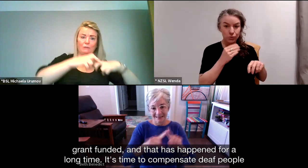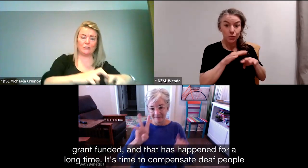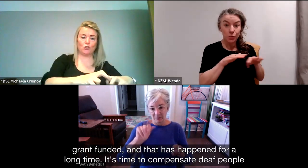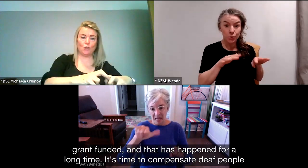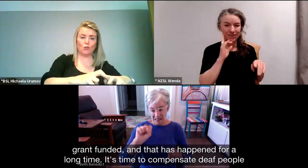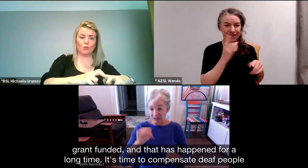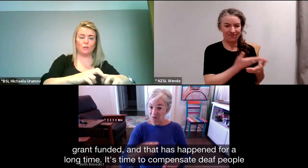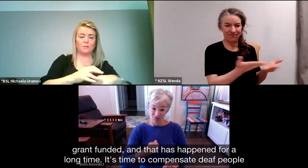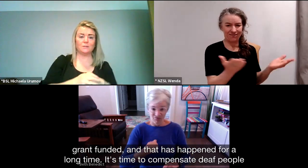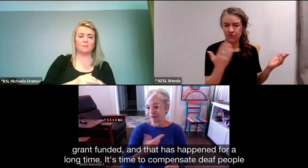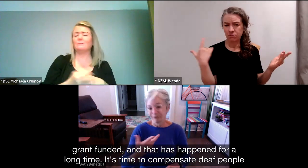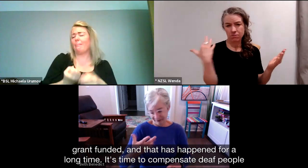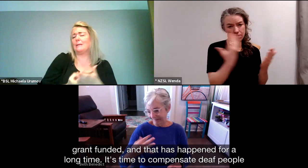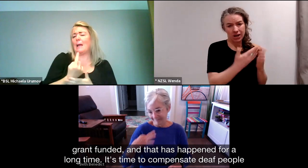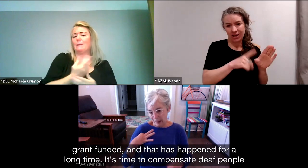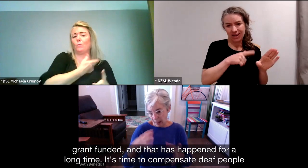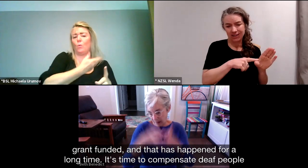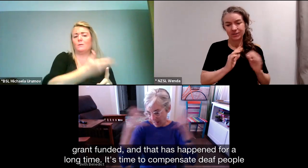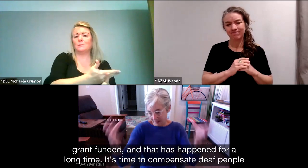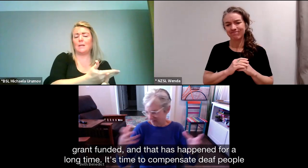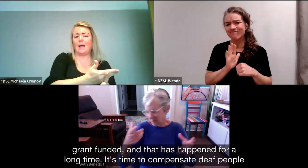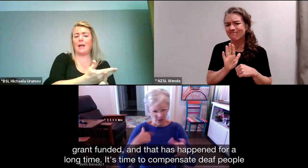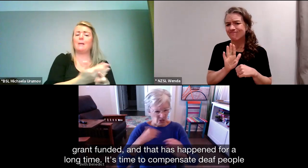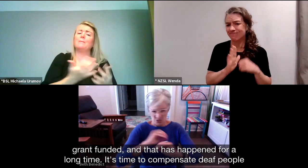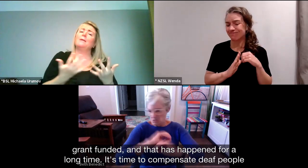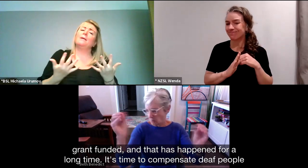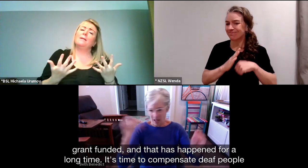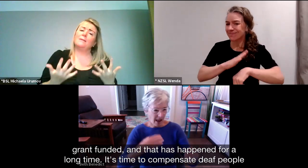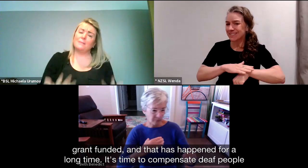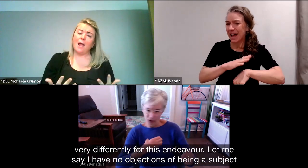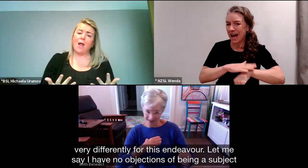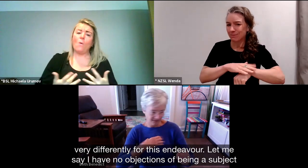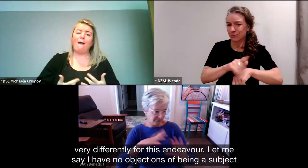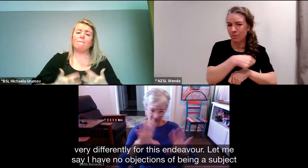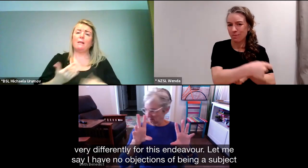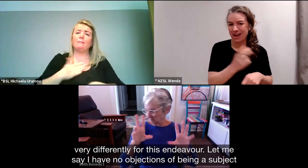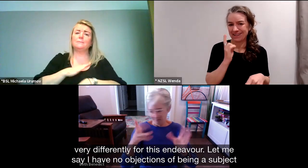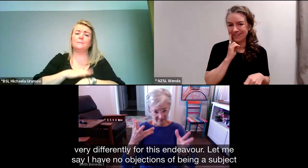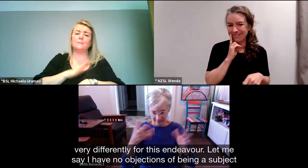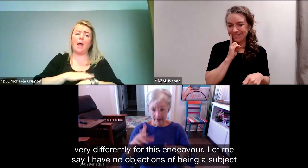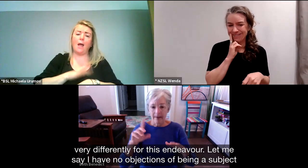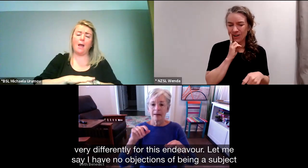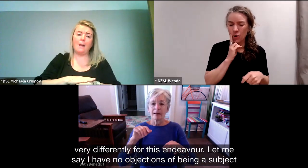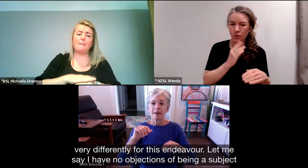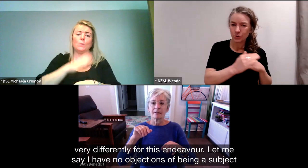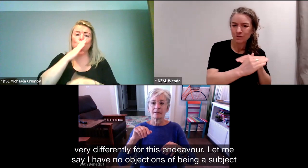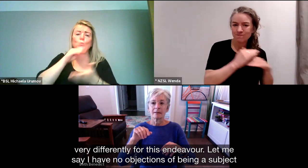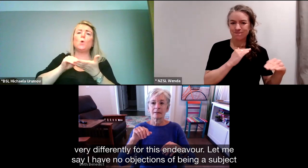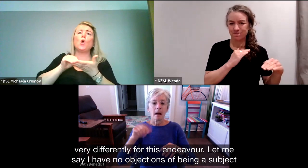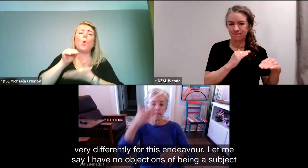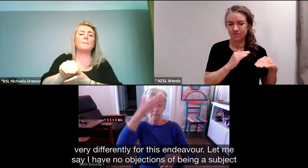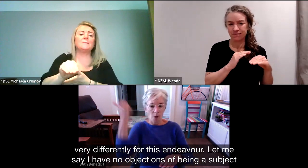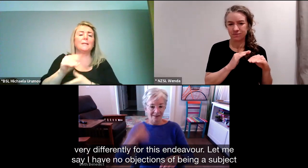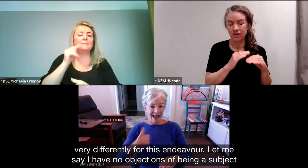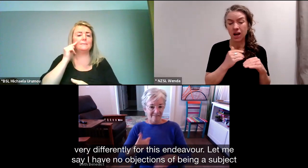has happened for a long time. It's time to compensate deaf people very differently for this endeavor. Now, let me say